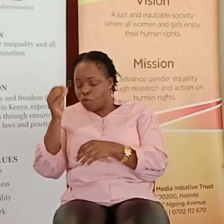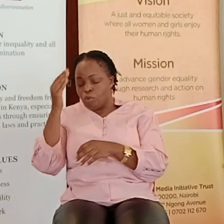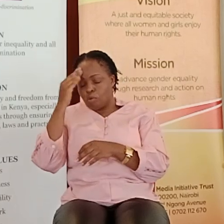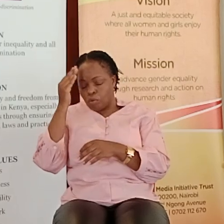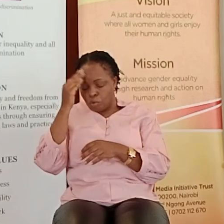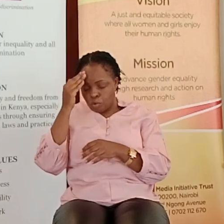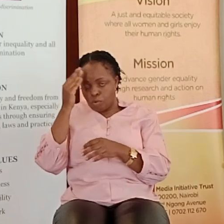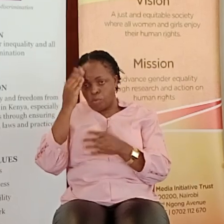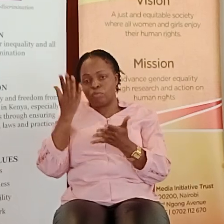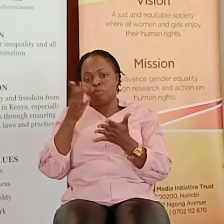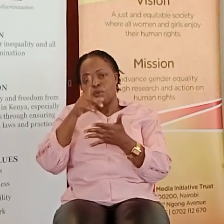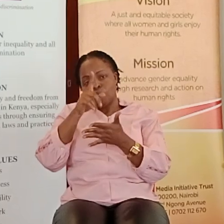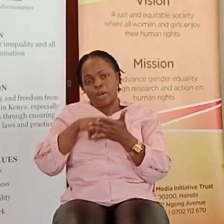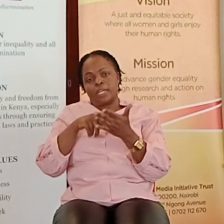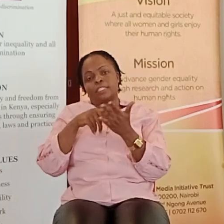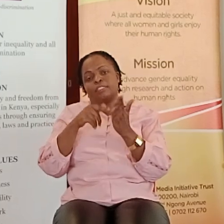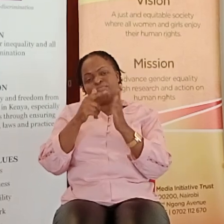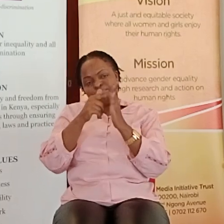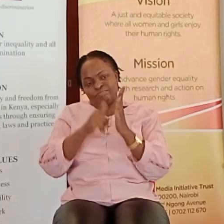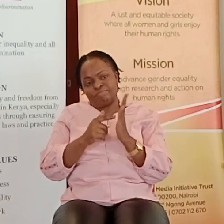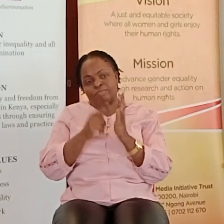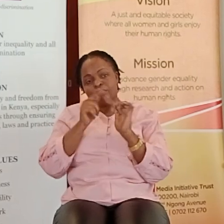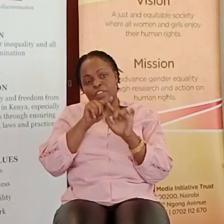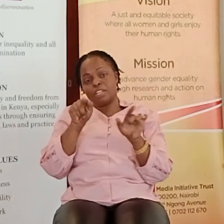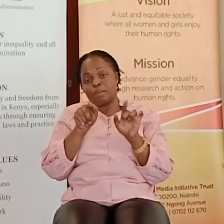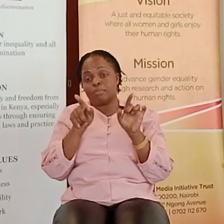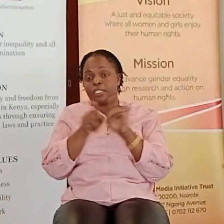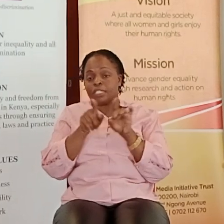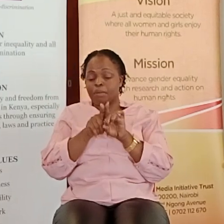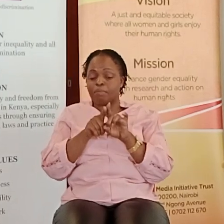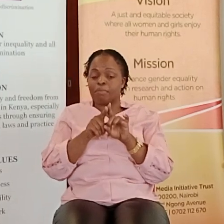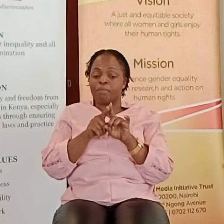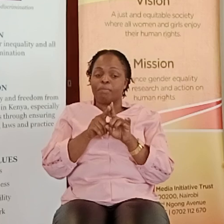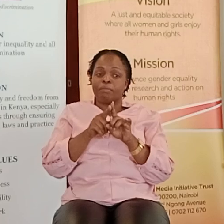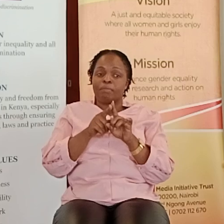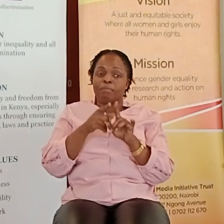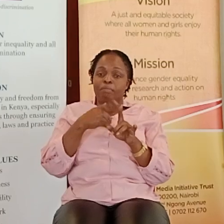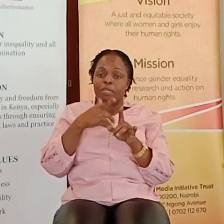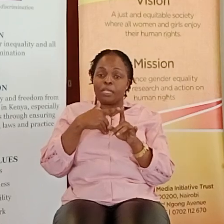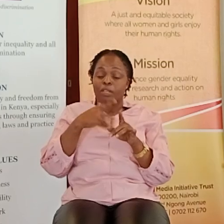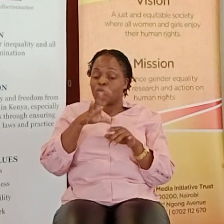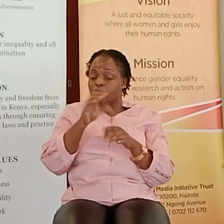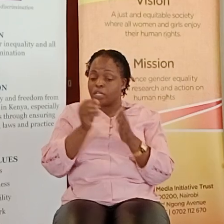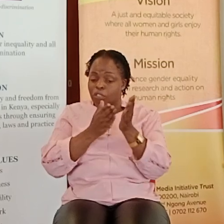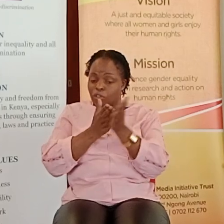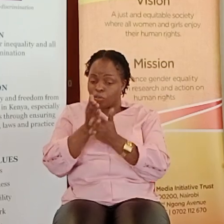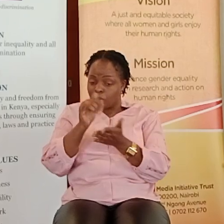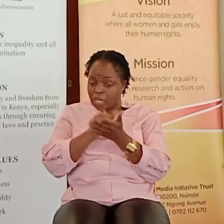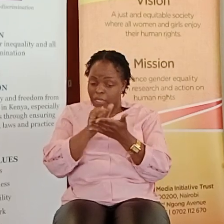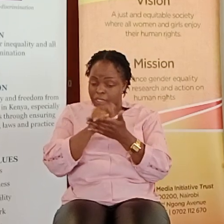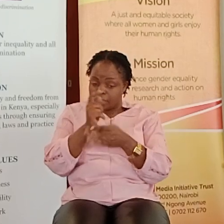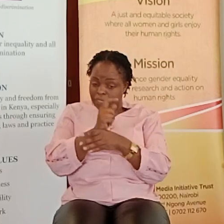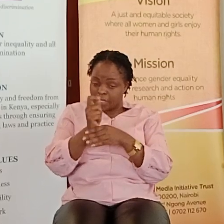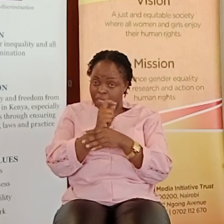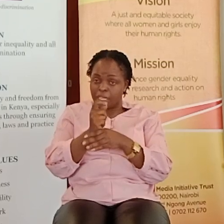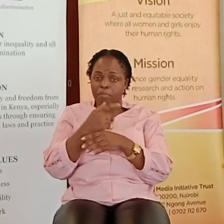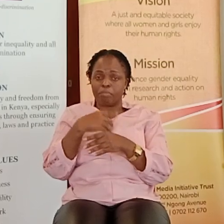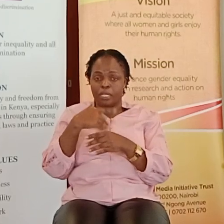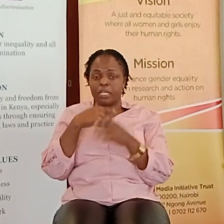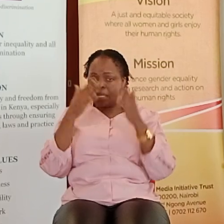expect. So the more I went through that training by Agnes, the more I realized, oh, we talk of